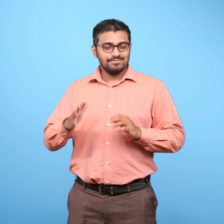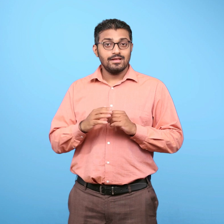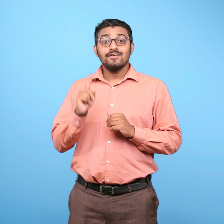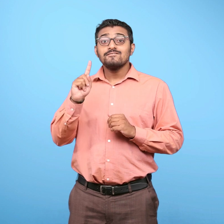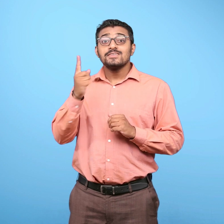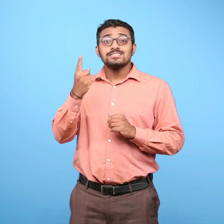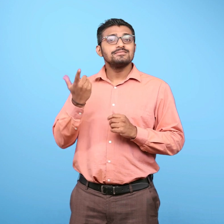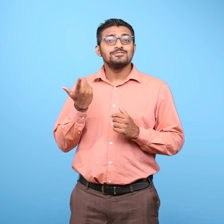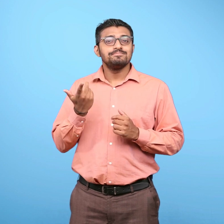1.